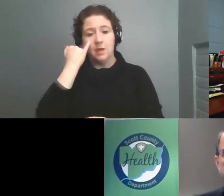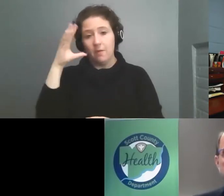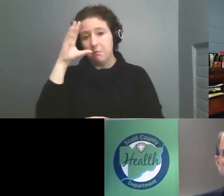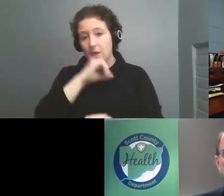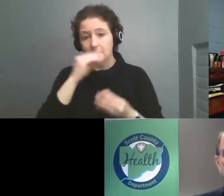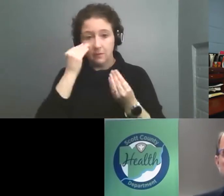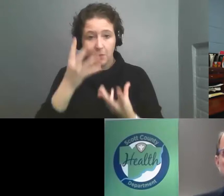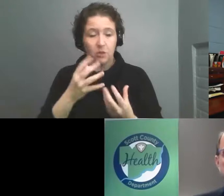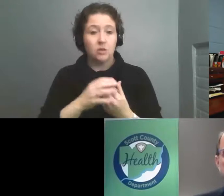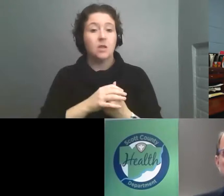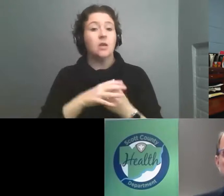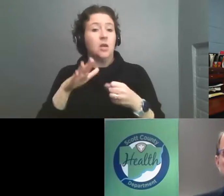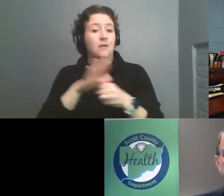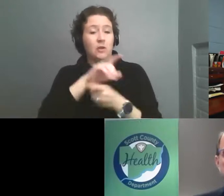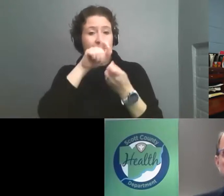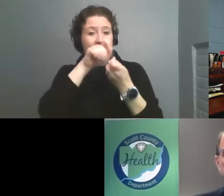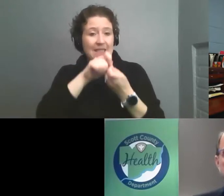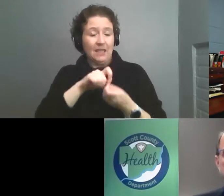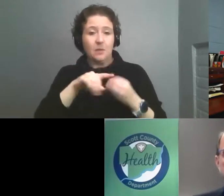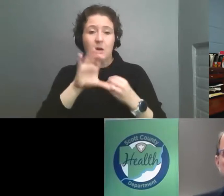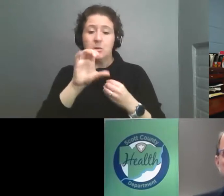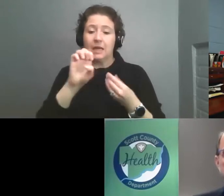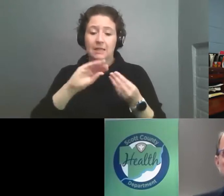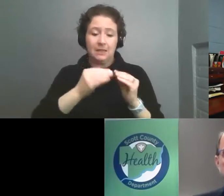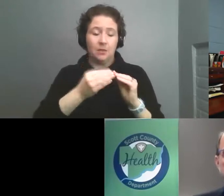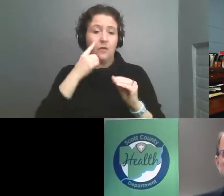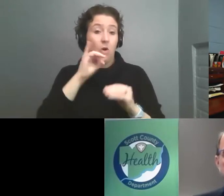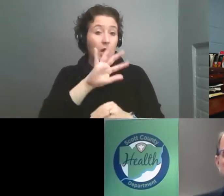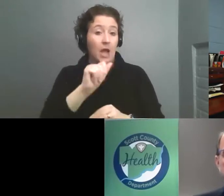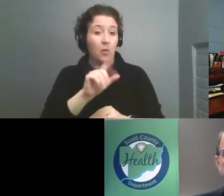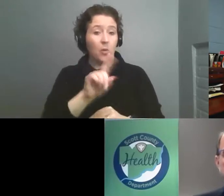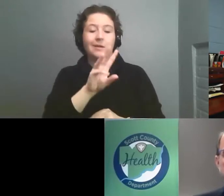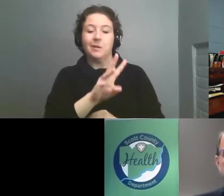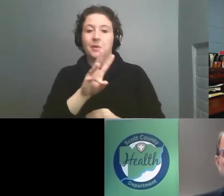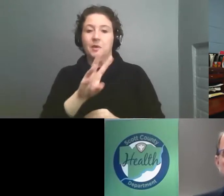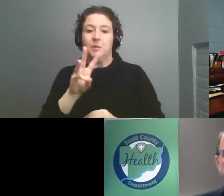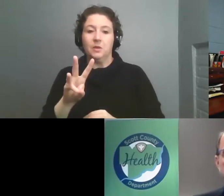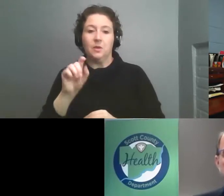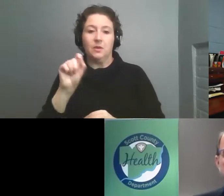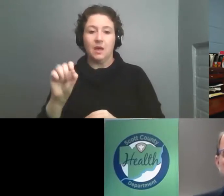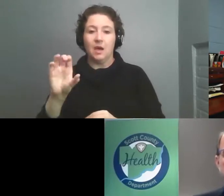information. Full details on case counts for Iowa can always be found on